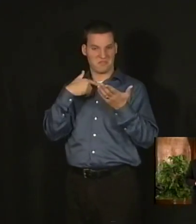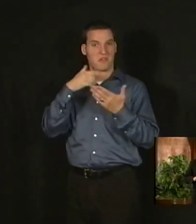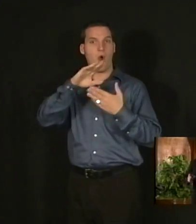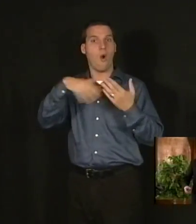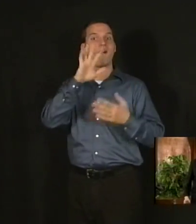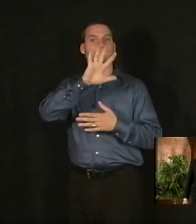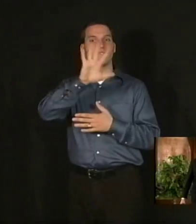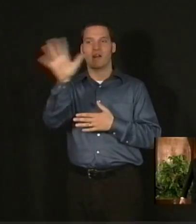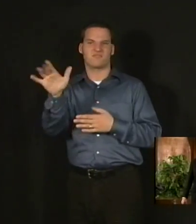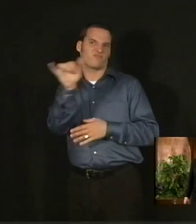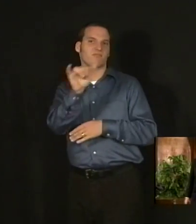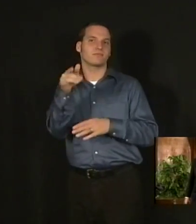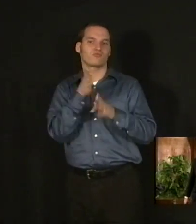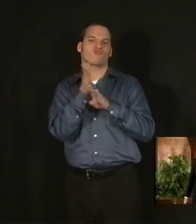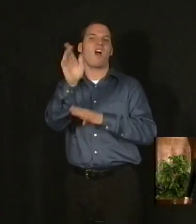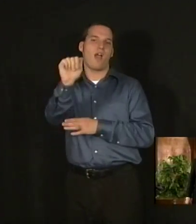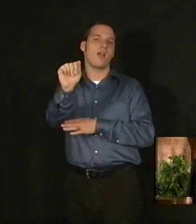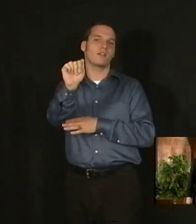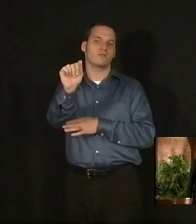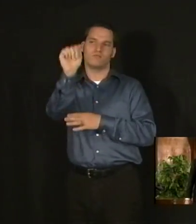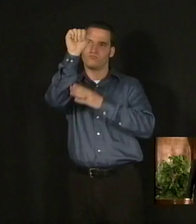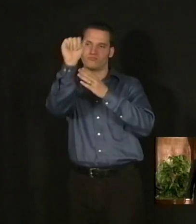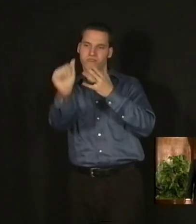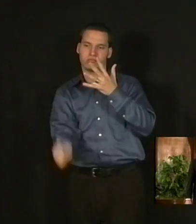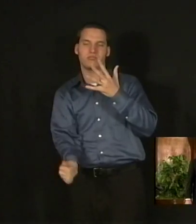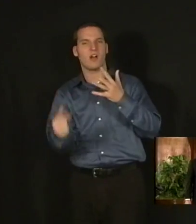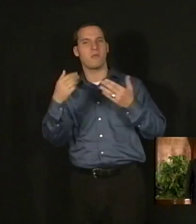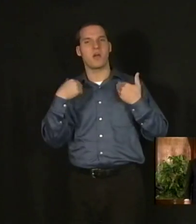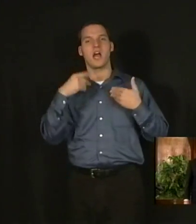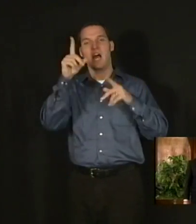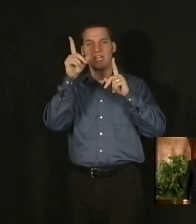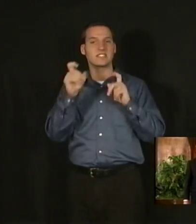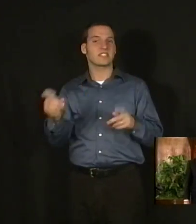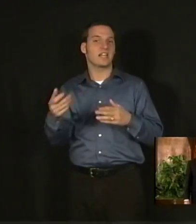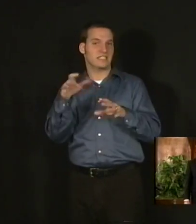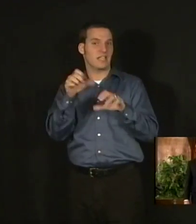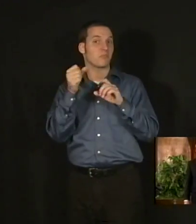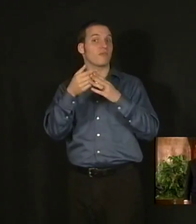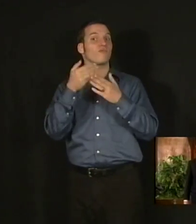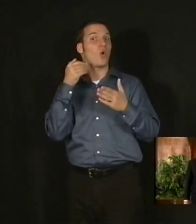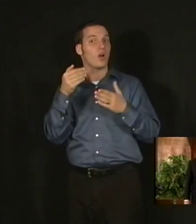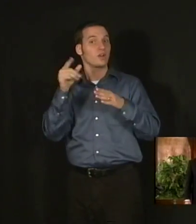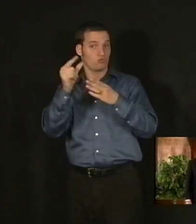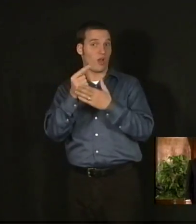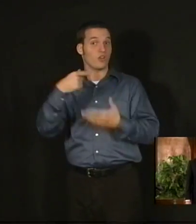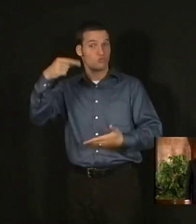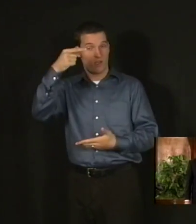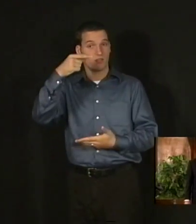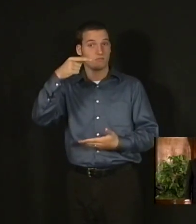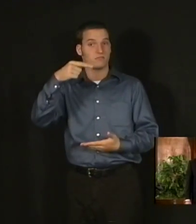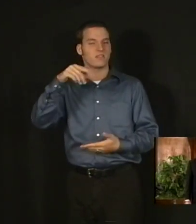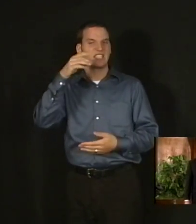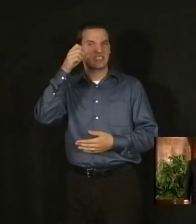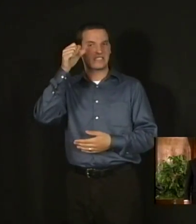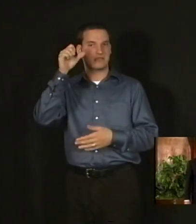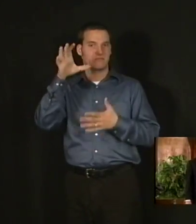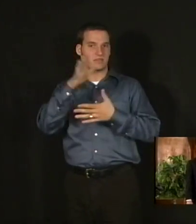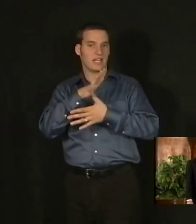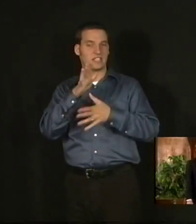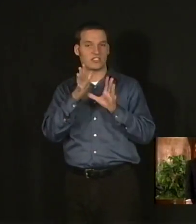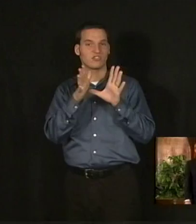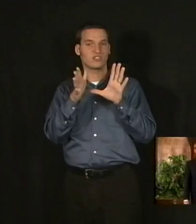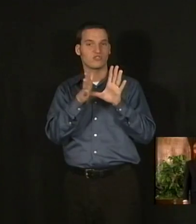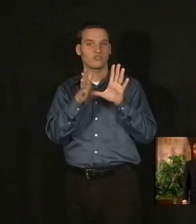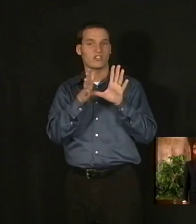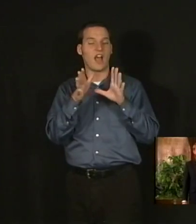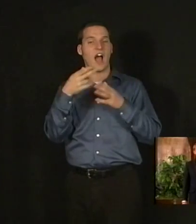report card, all 5s, like straight A's. He said, "But we had a test to take before we could graduate. Senior year in high school,